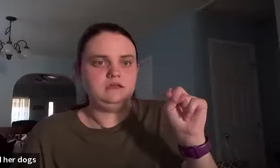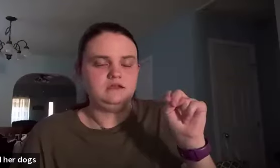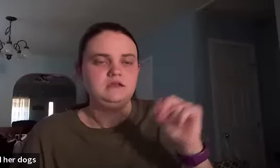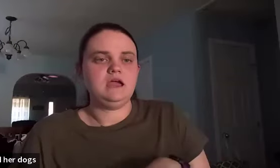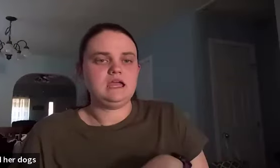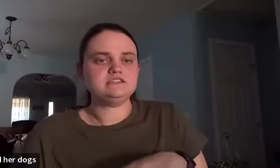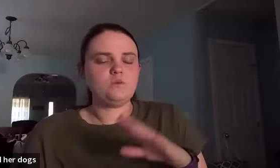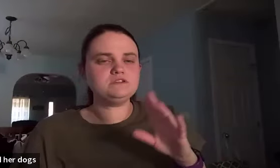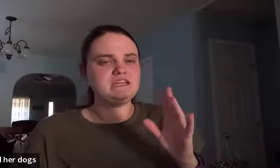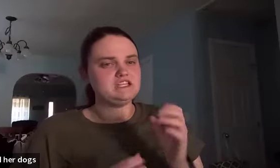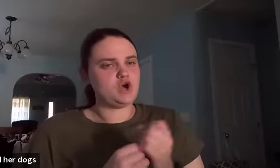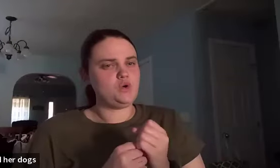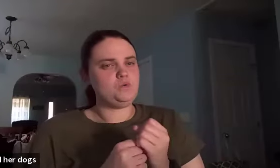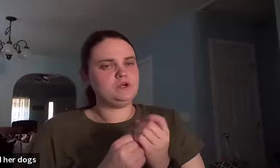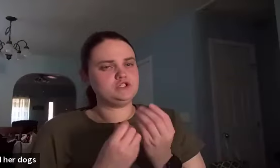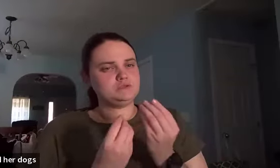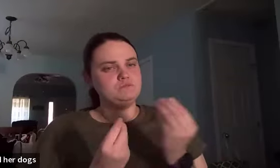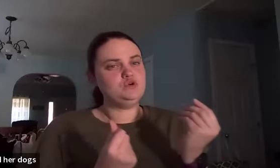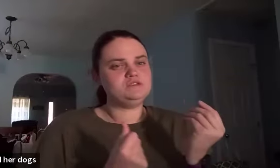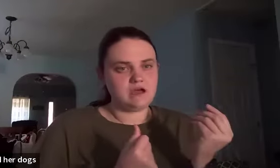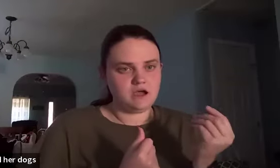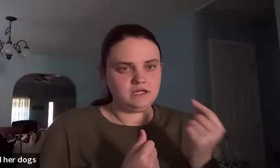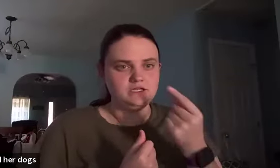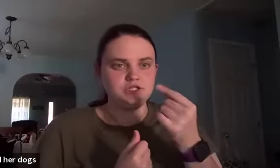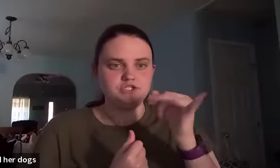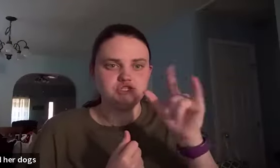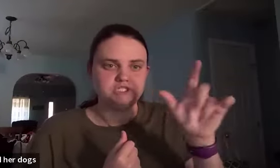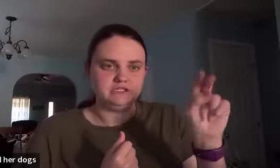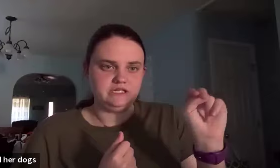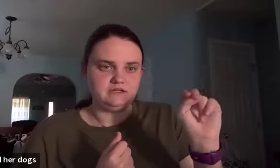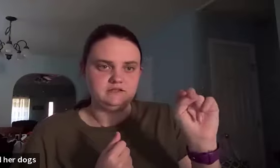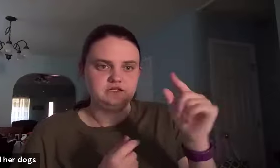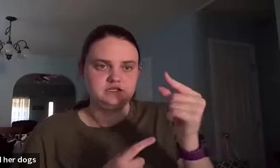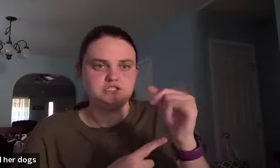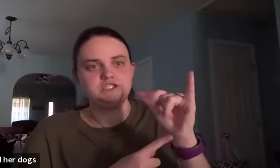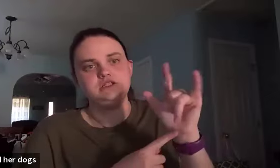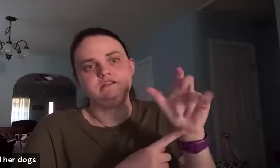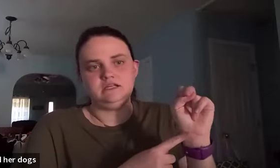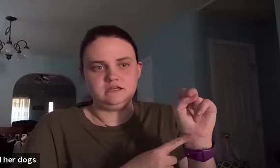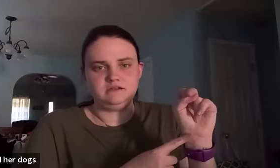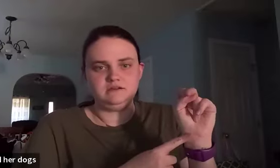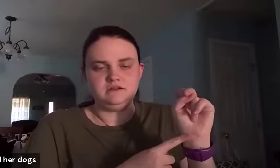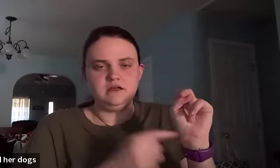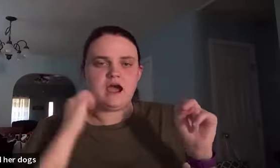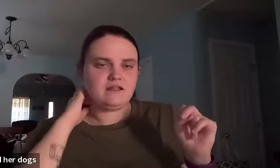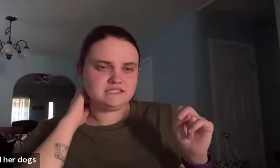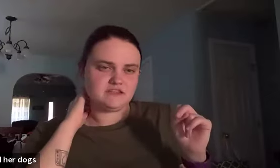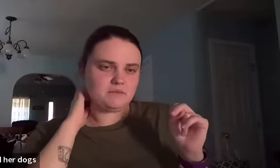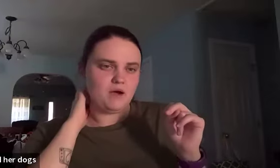Gillian. It's almost getting its own smooth sign. Jillian. Jillian. I like to think about